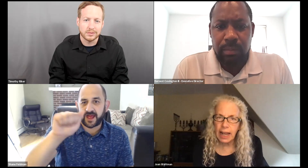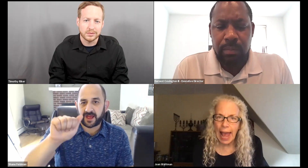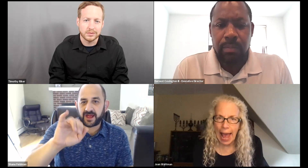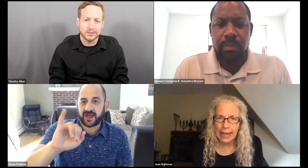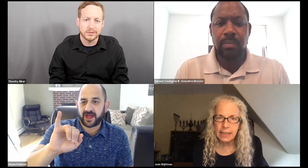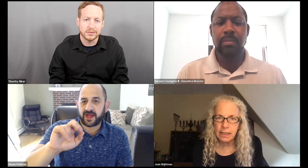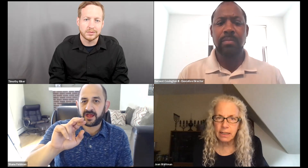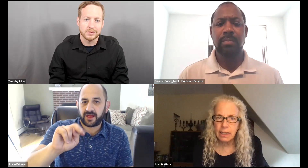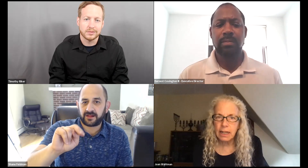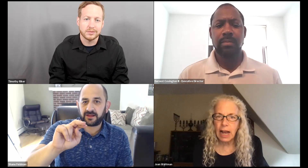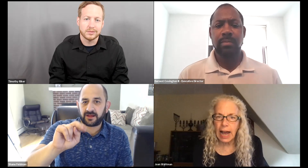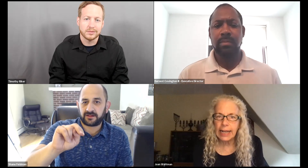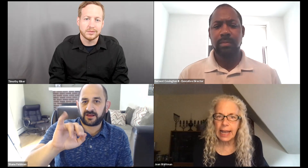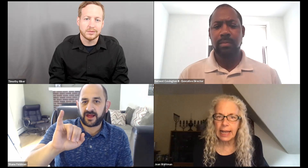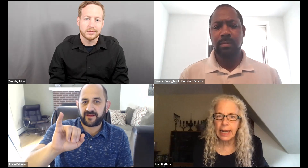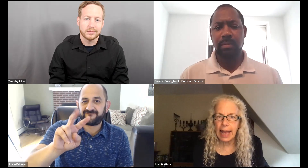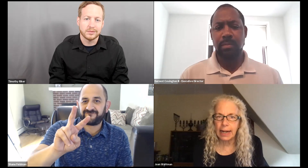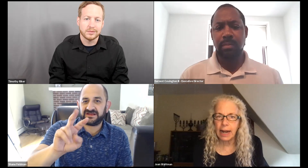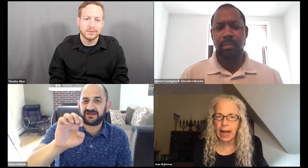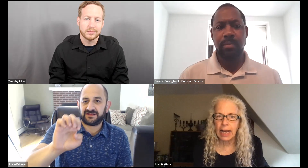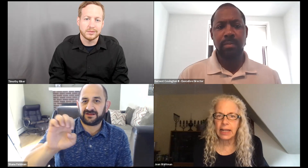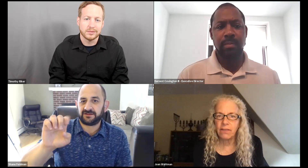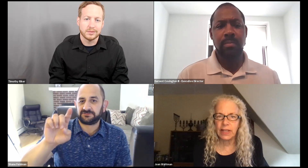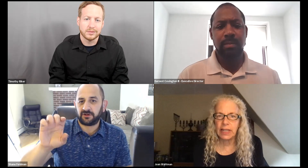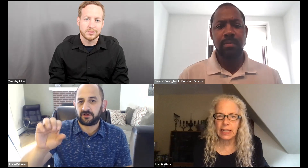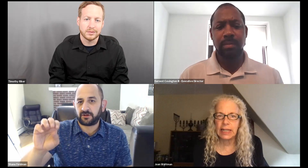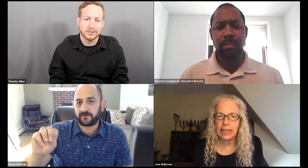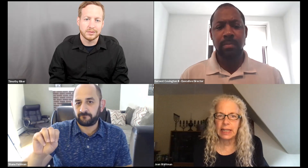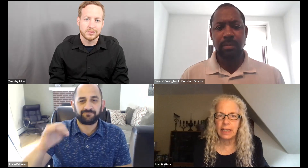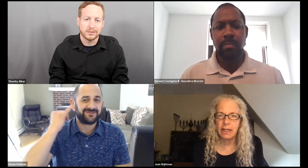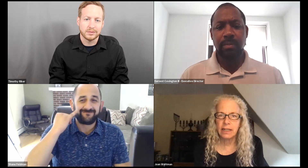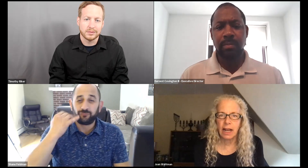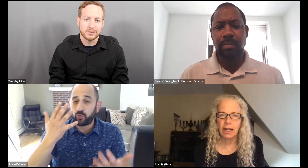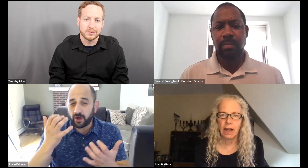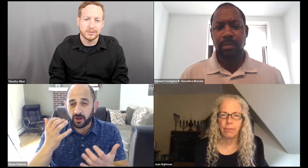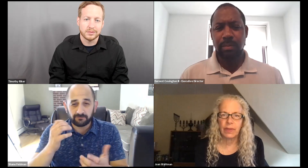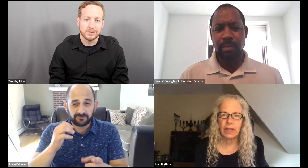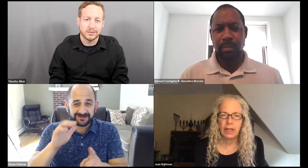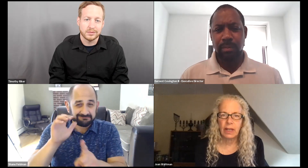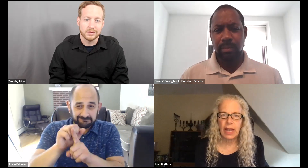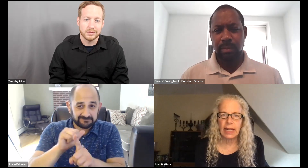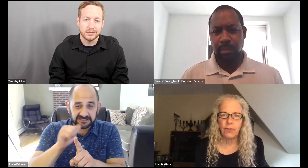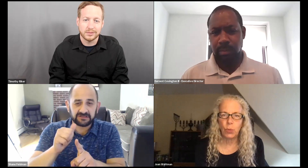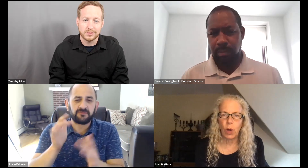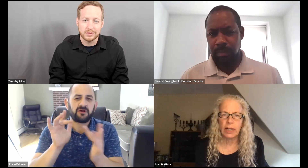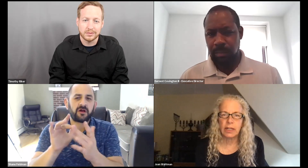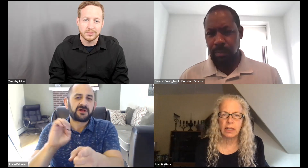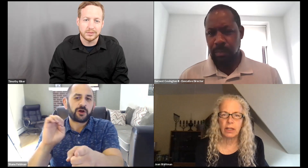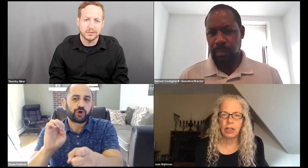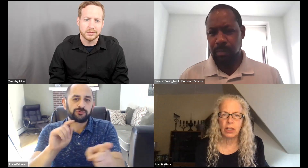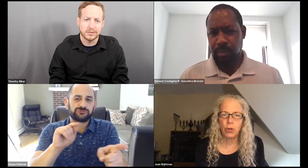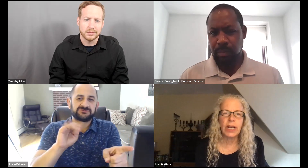Shane at INNIVEE com. And if you